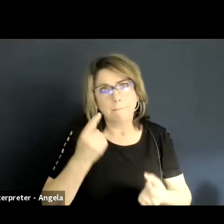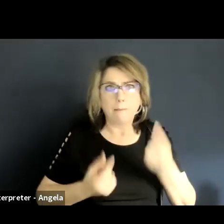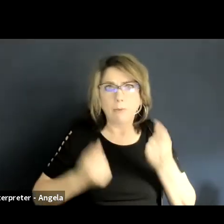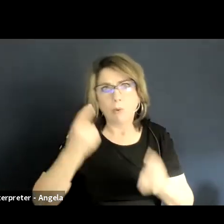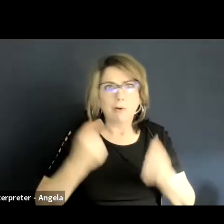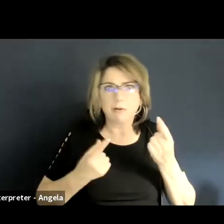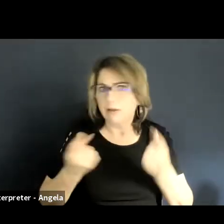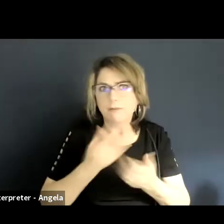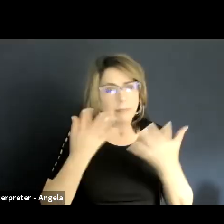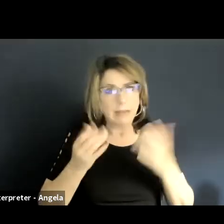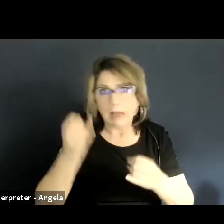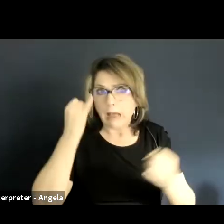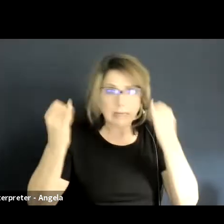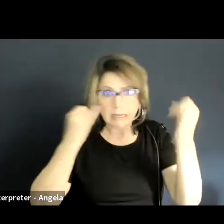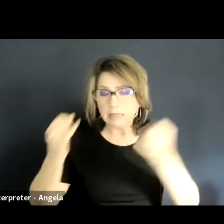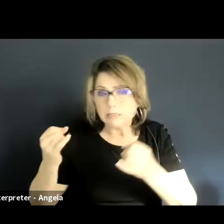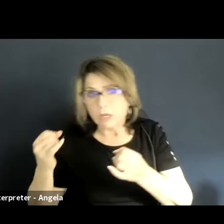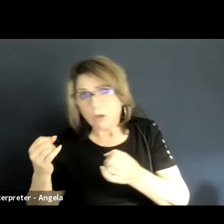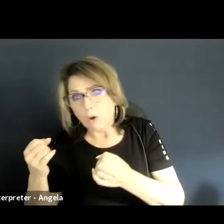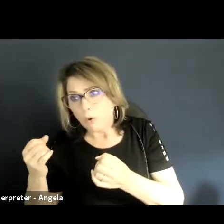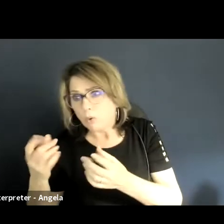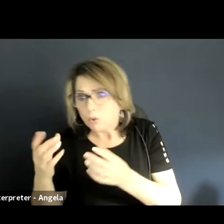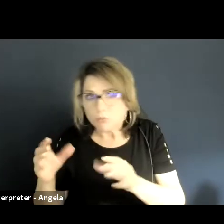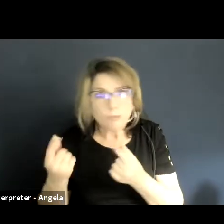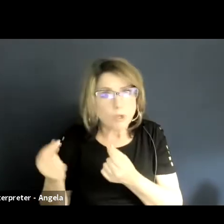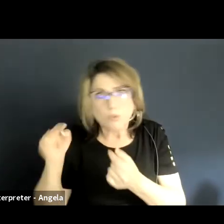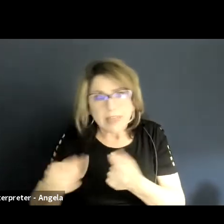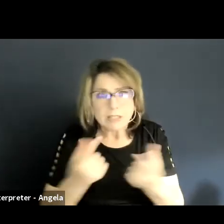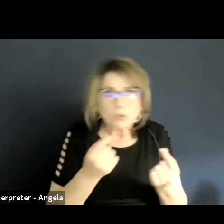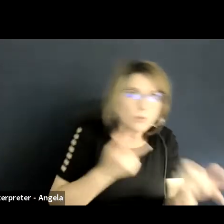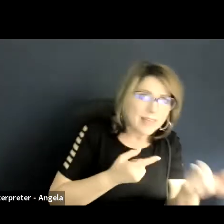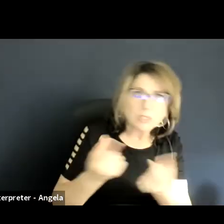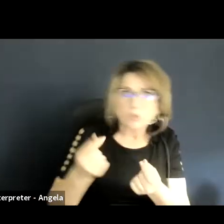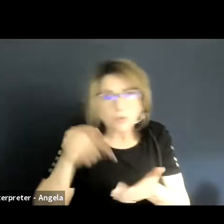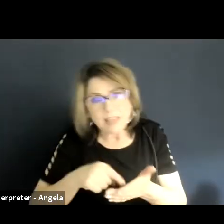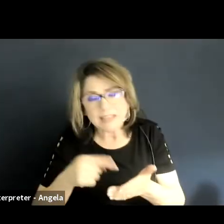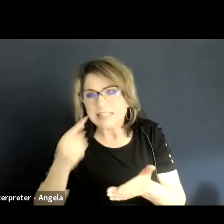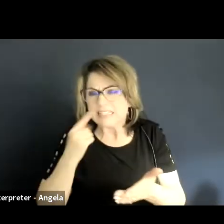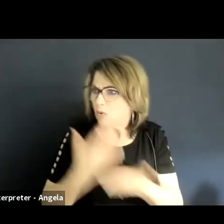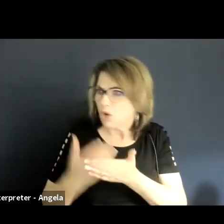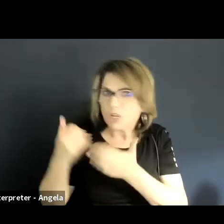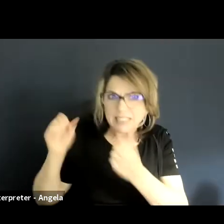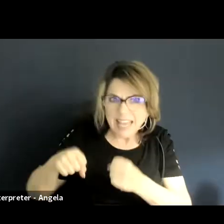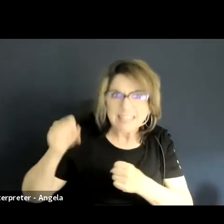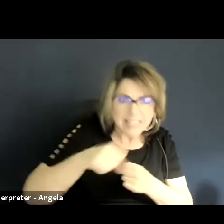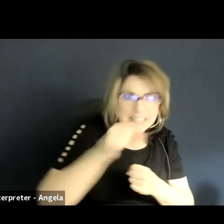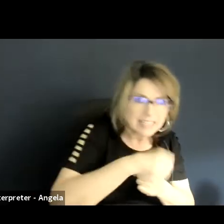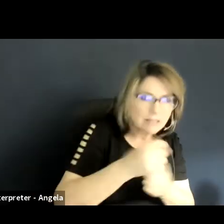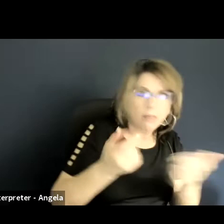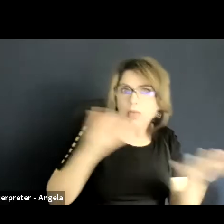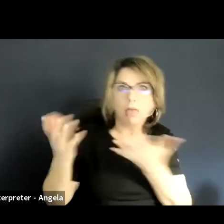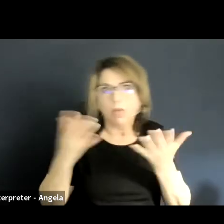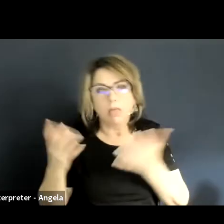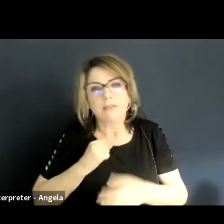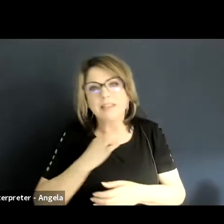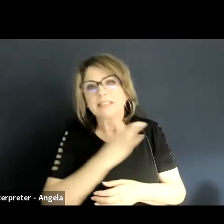everybody had ideas, and let's do this, and let's do that, and they all sound good. And you want to say yes to everything, and then your staff is pulling out